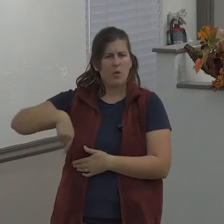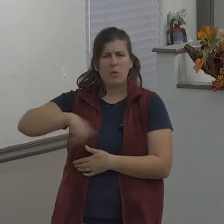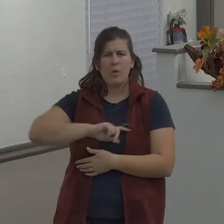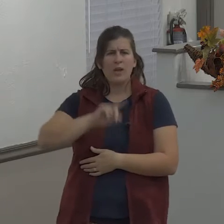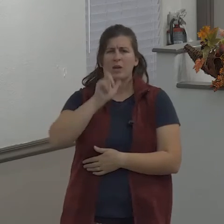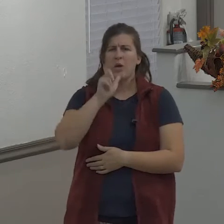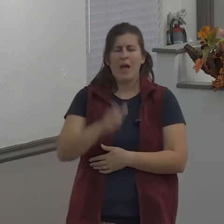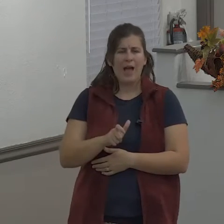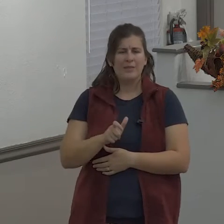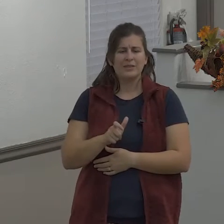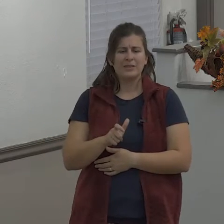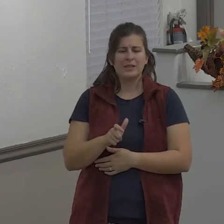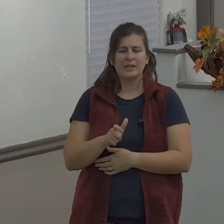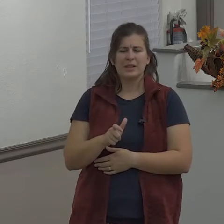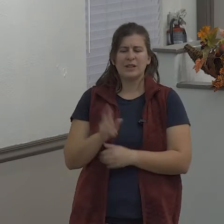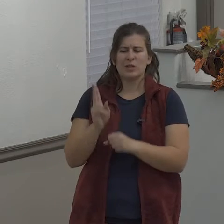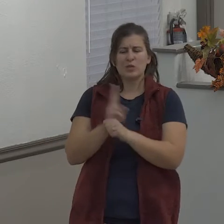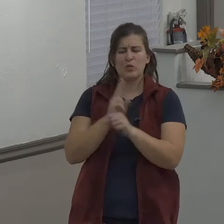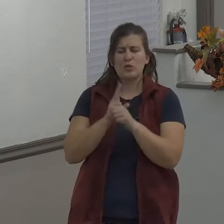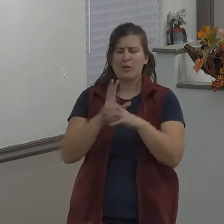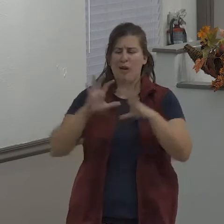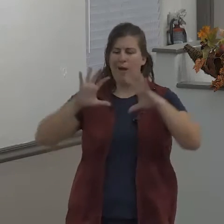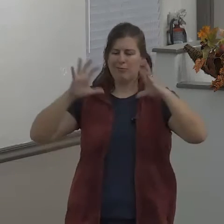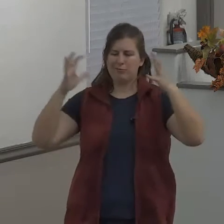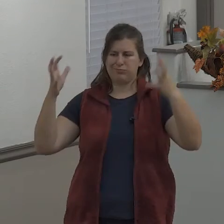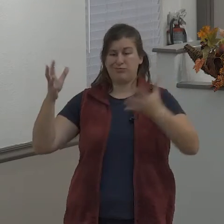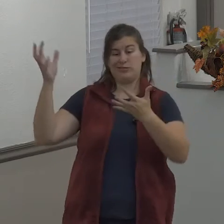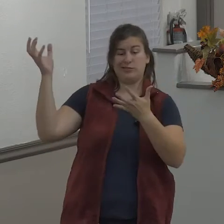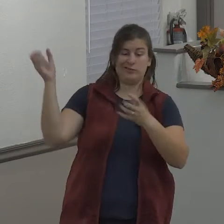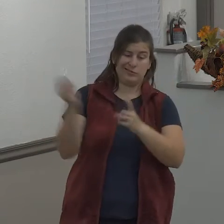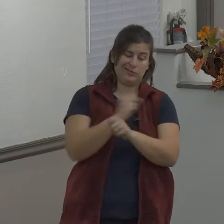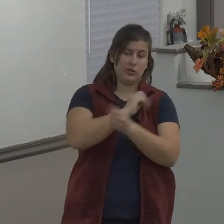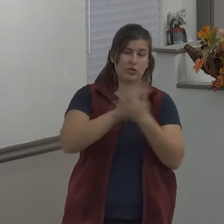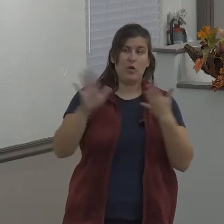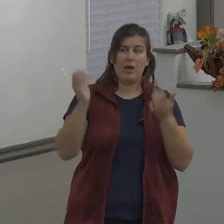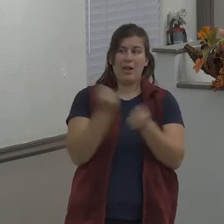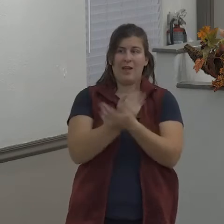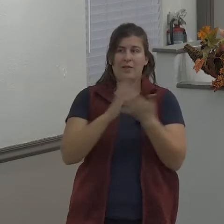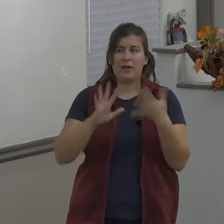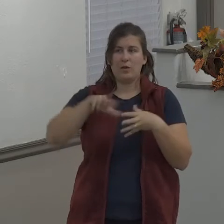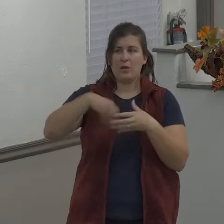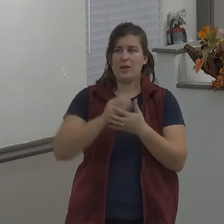We don't have to use a wrecking bar to destroy our family, our marriage, our home.